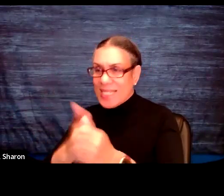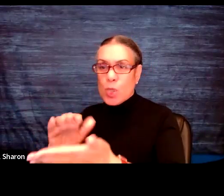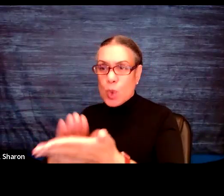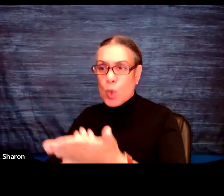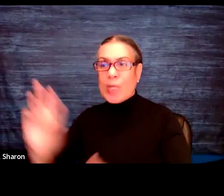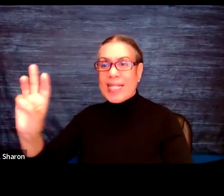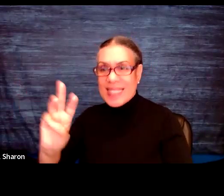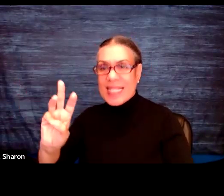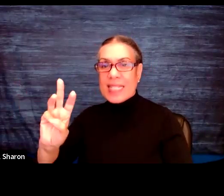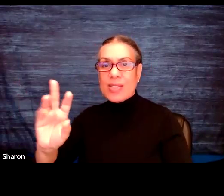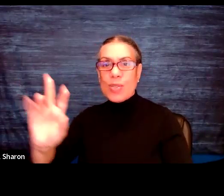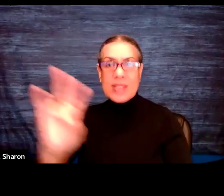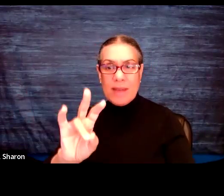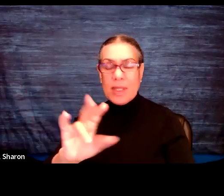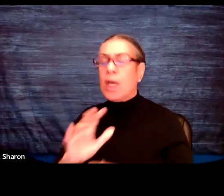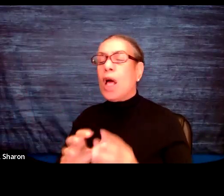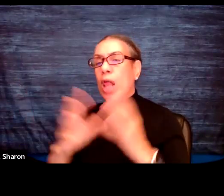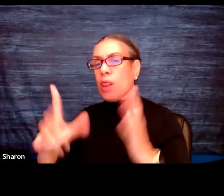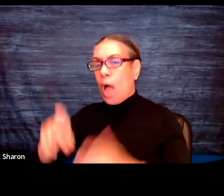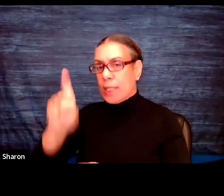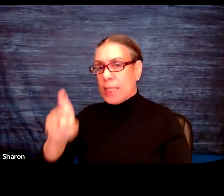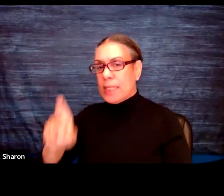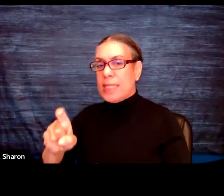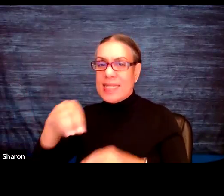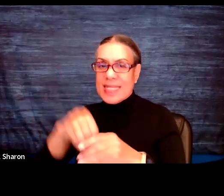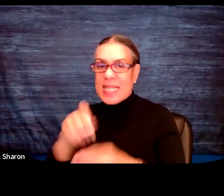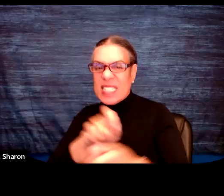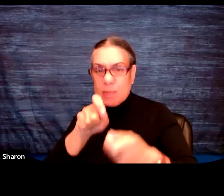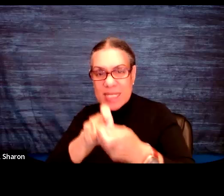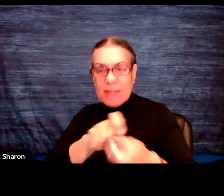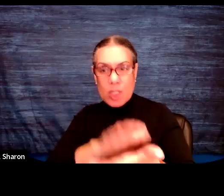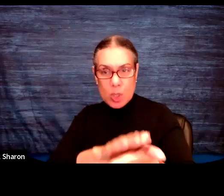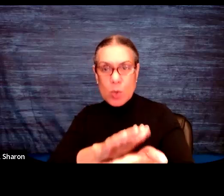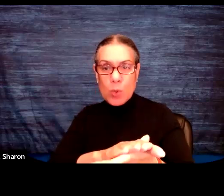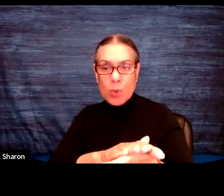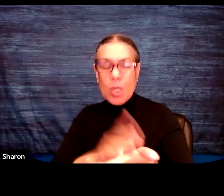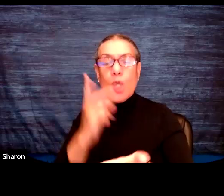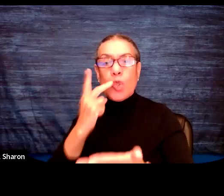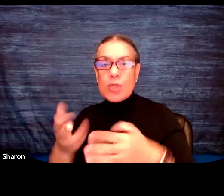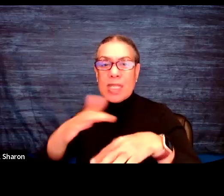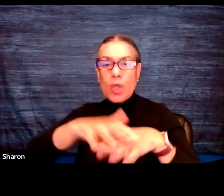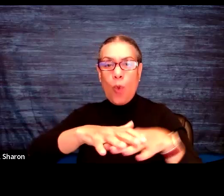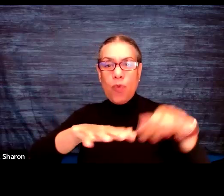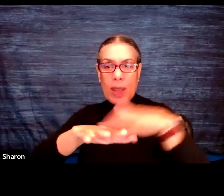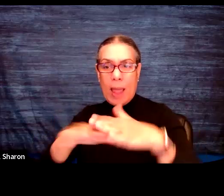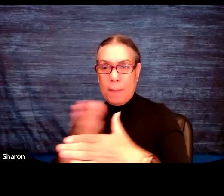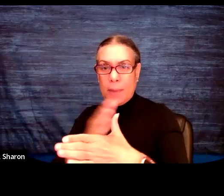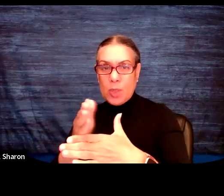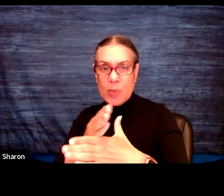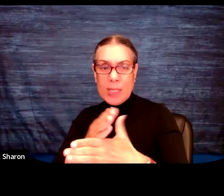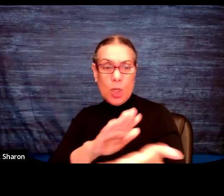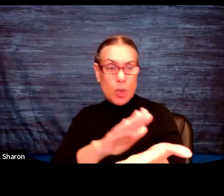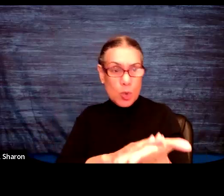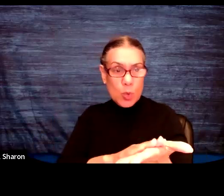A lot of the need is concentrated in certain schools, and I think you'll see a lot of overlap between those schools and the